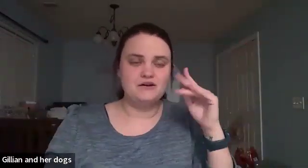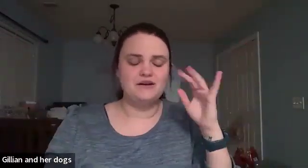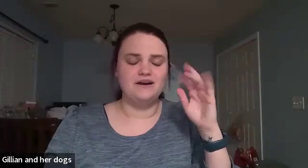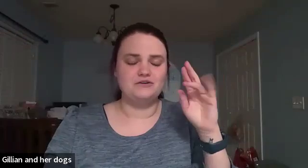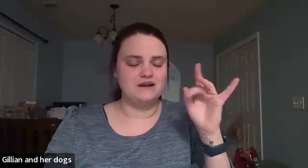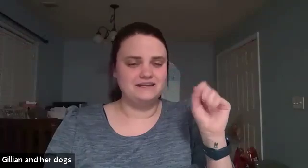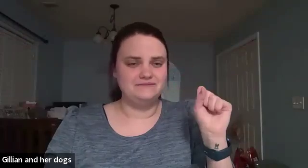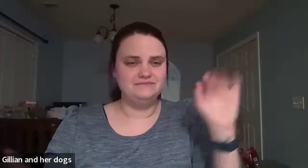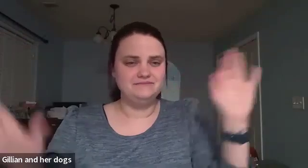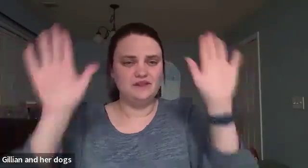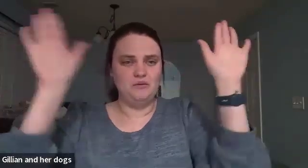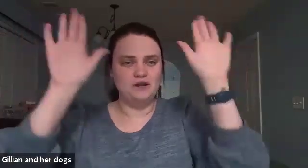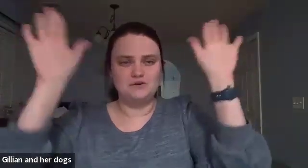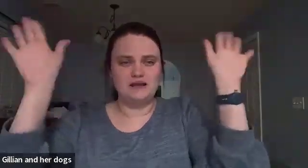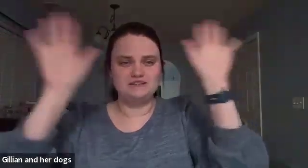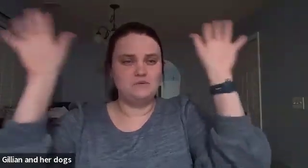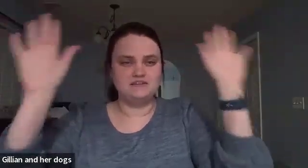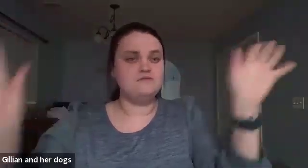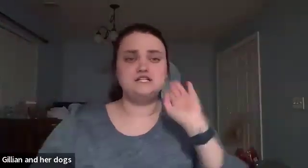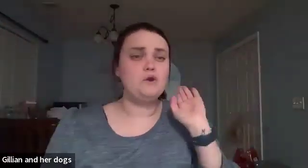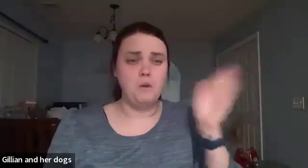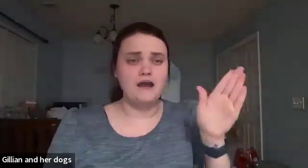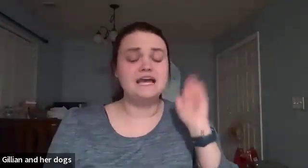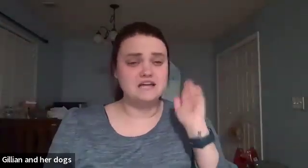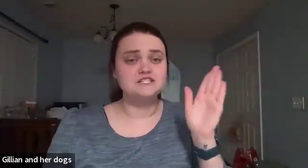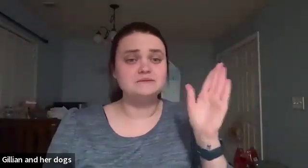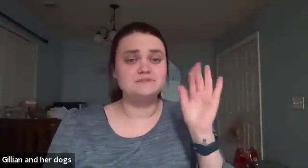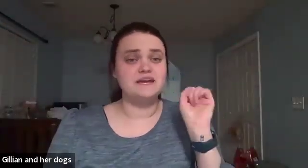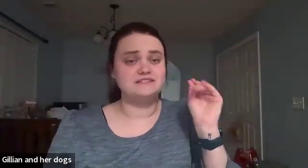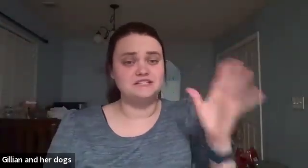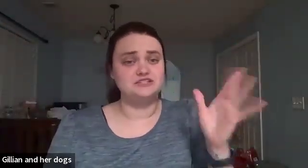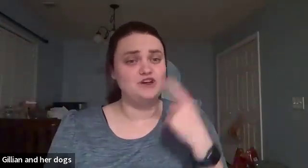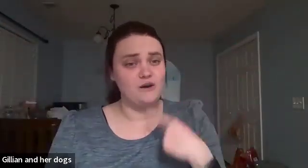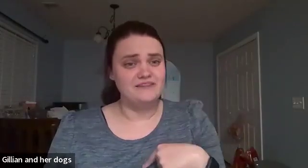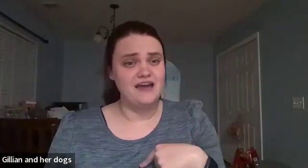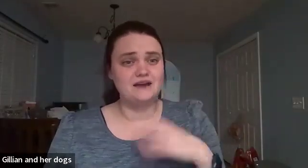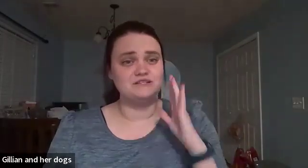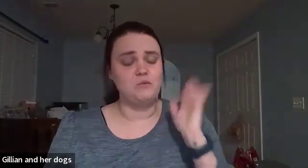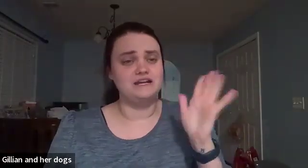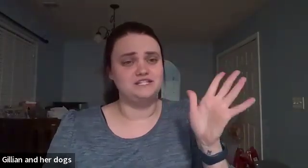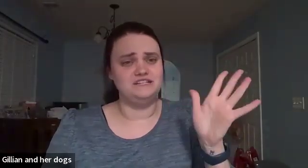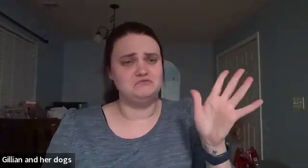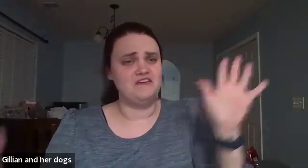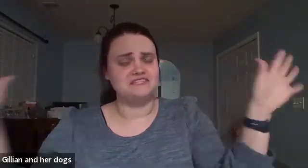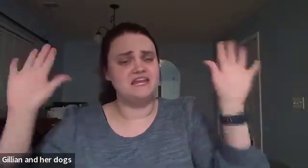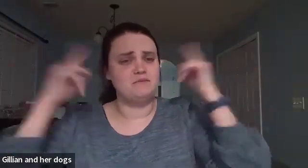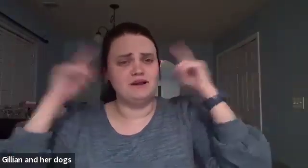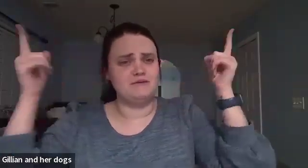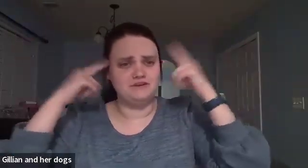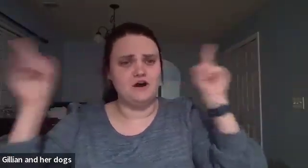about Karate Kid, like wax on, wax off. I don't know why. It's actually because my ASL teachers taught me that. And I was like, why did you teach me that? That's never what I would have